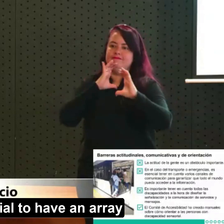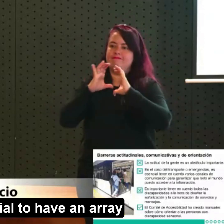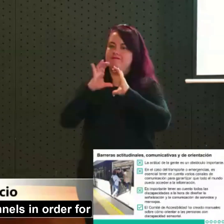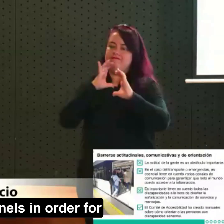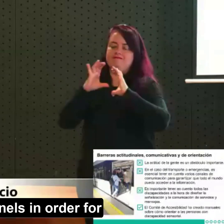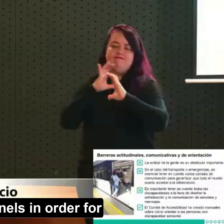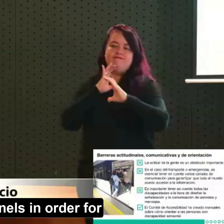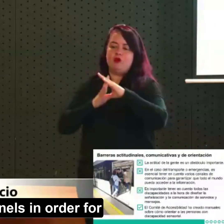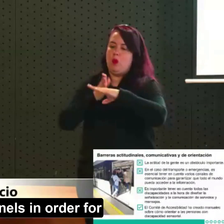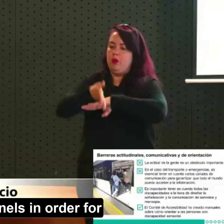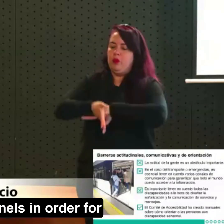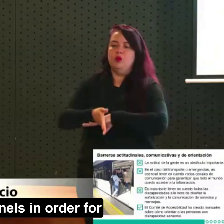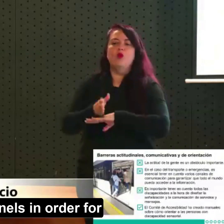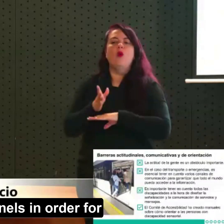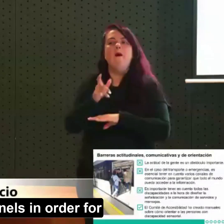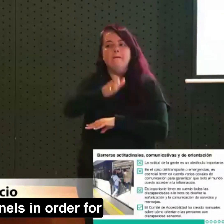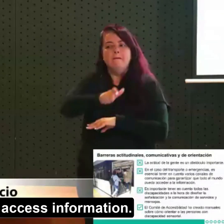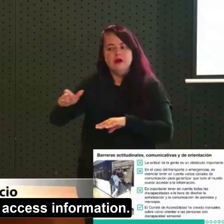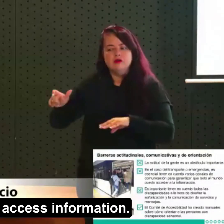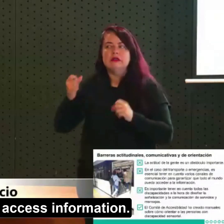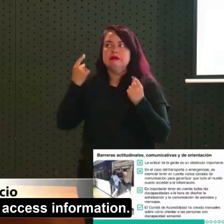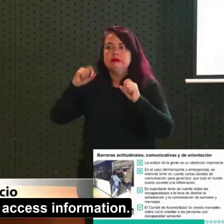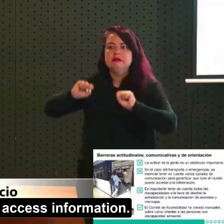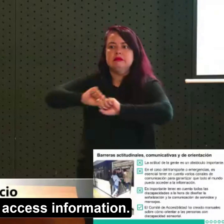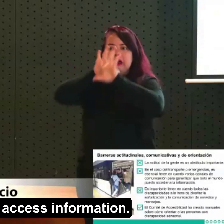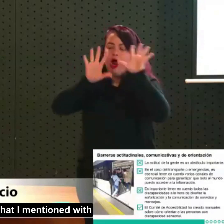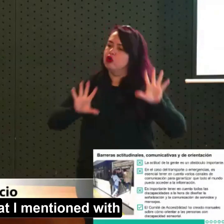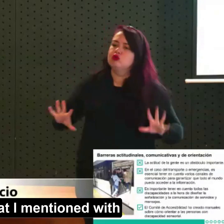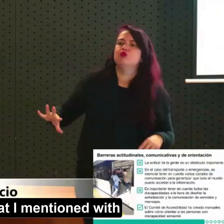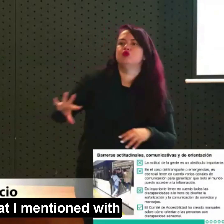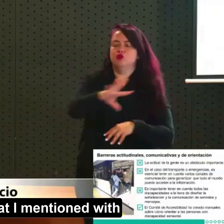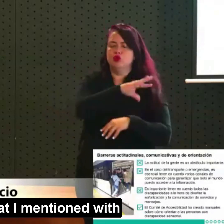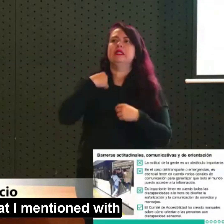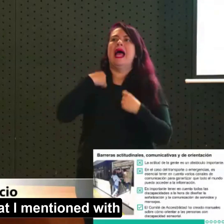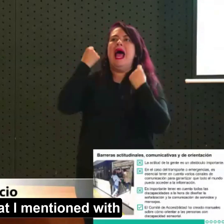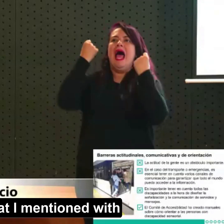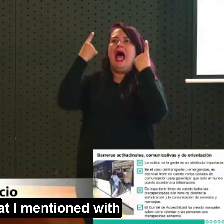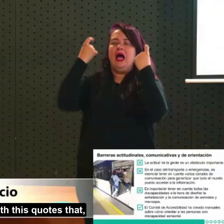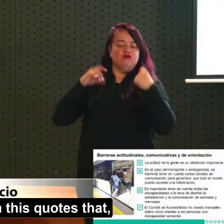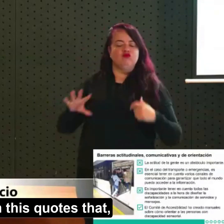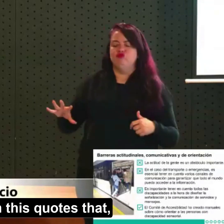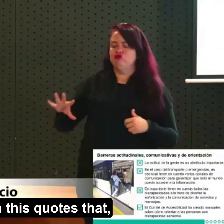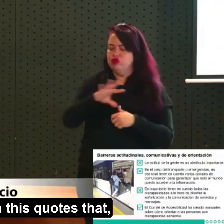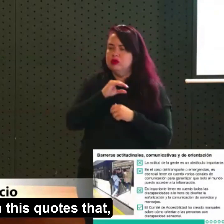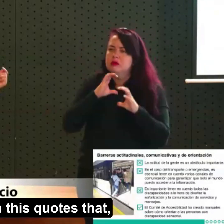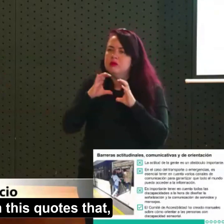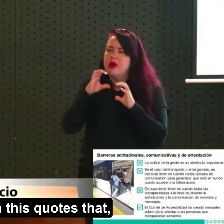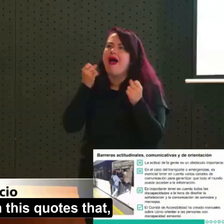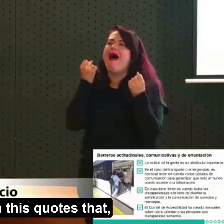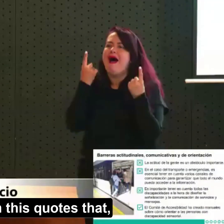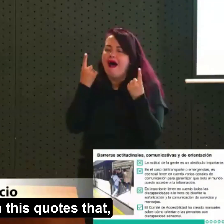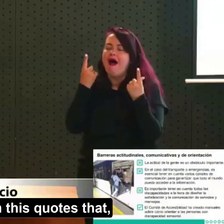an array of channels in order for everyone to access the information. That is what I mentioned with this quote